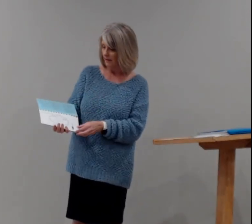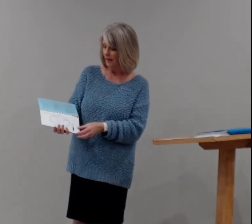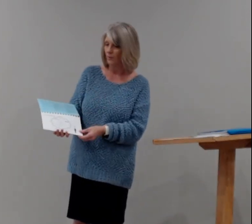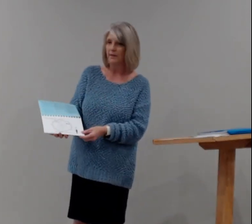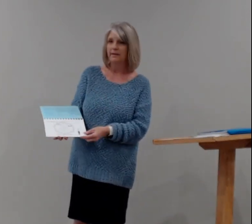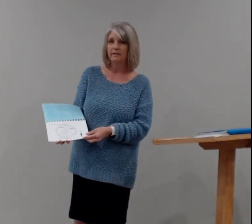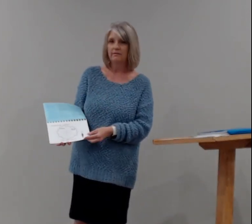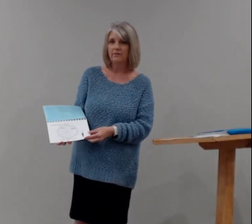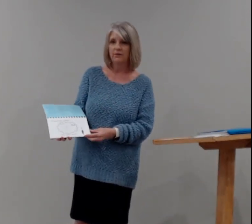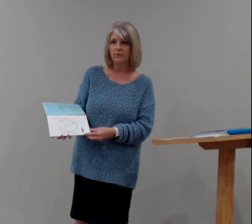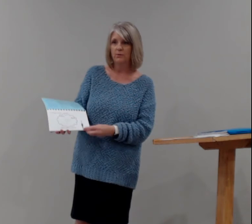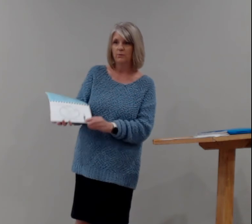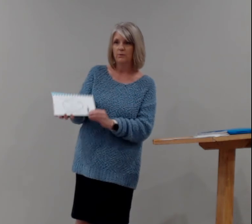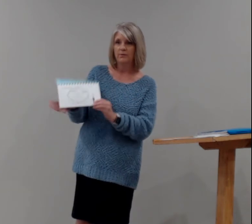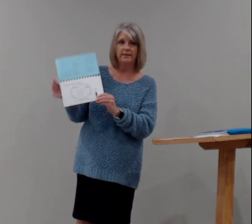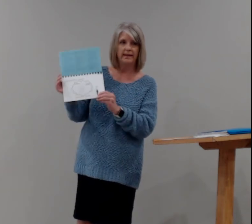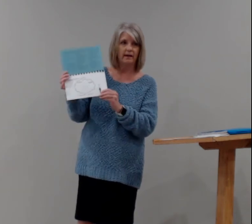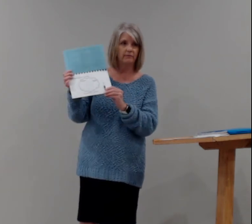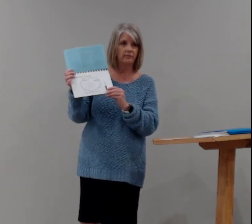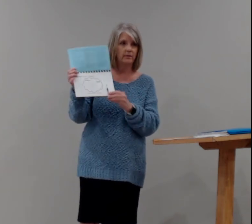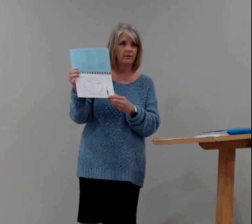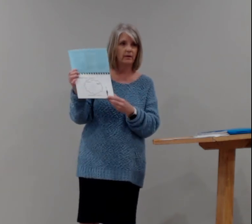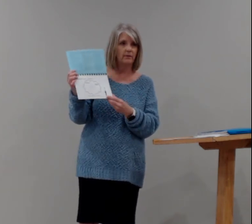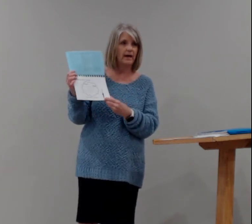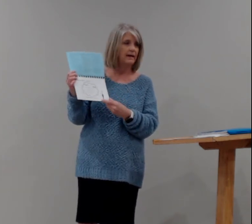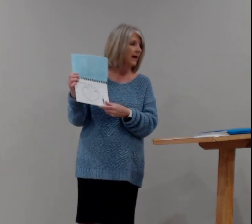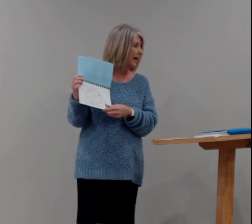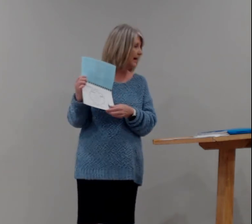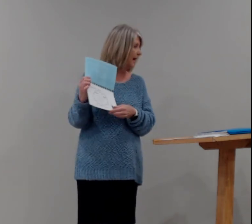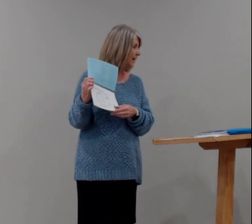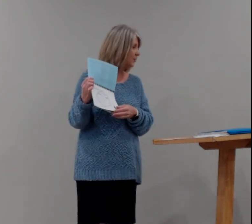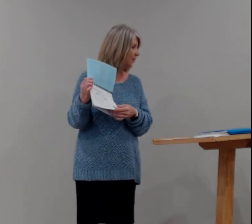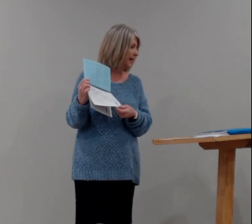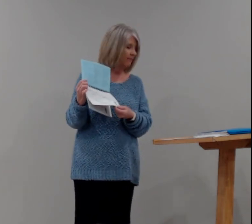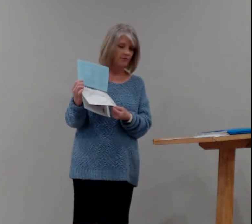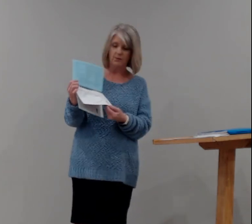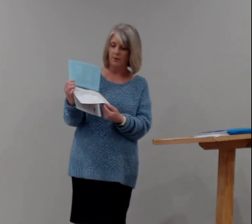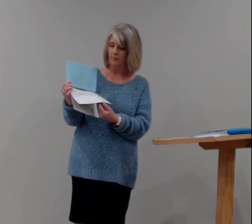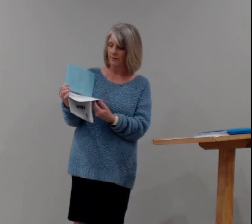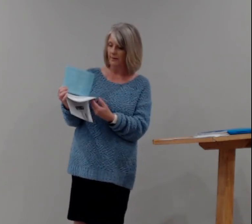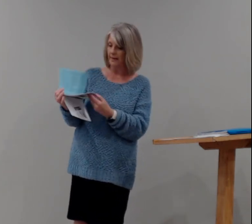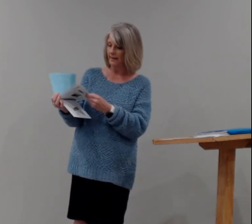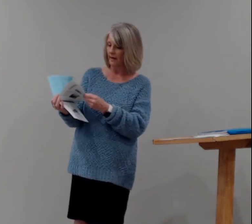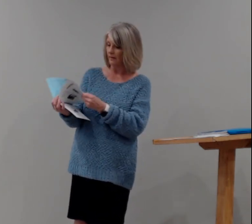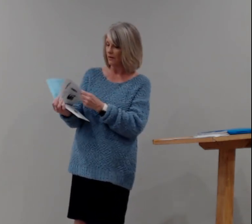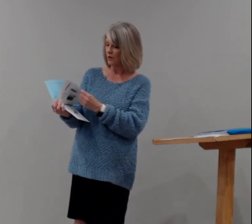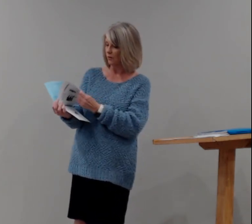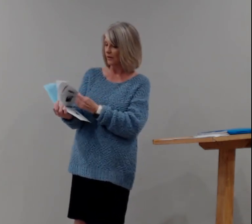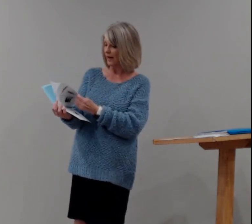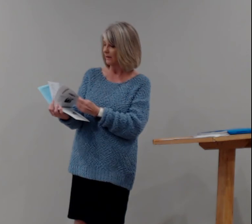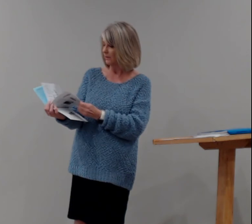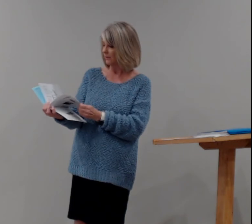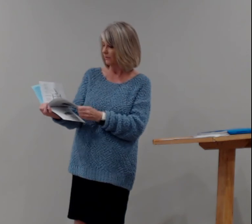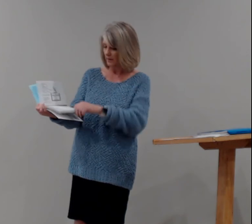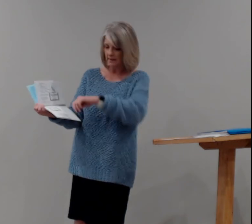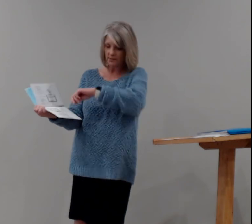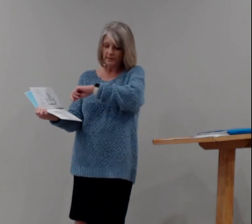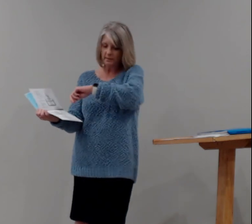we give to the deaf. Okay? And I actually have a few here I'm going to pass out and let you look at them in a few minutes. What time is it?